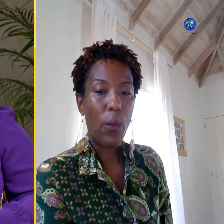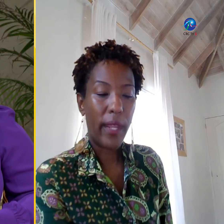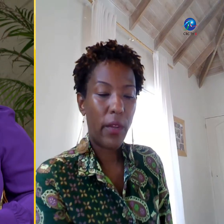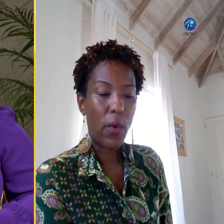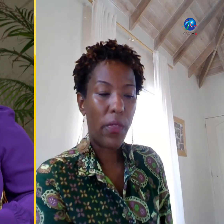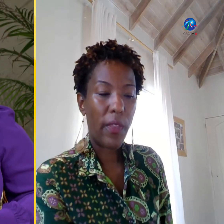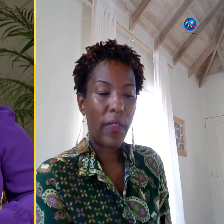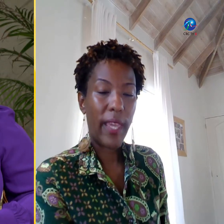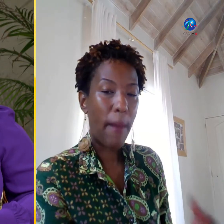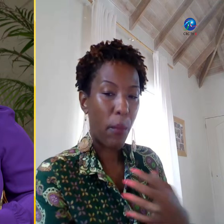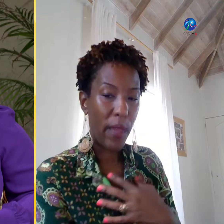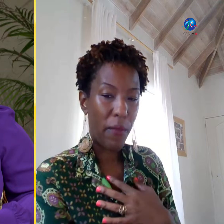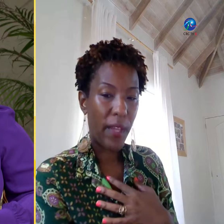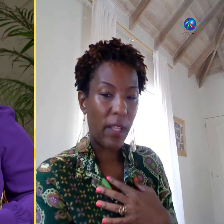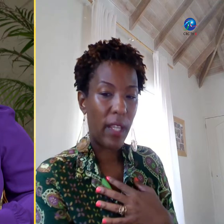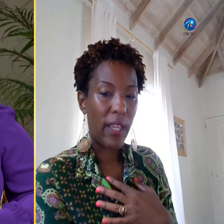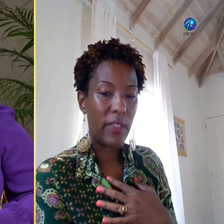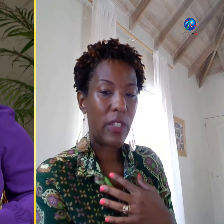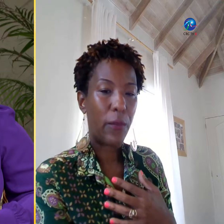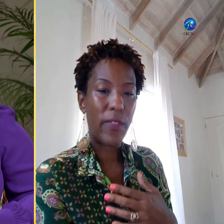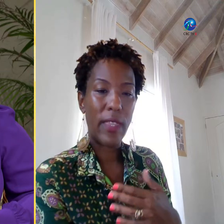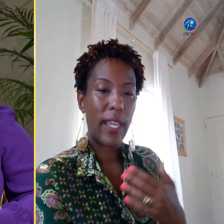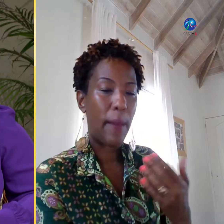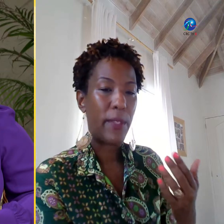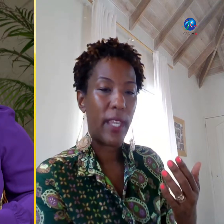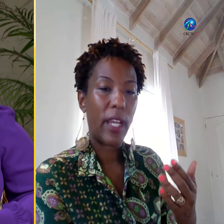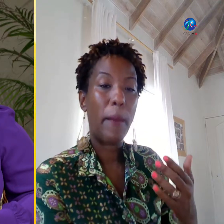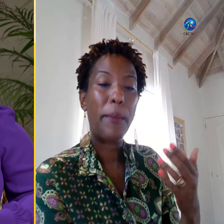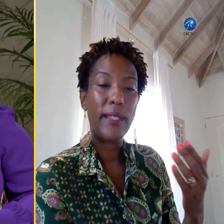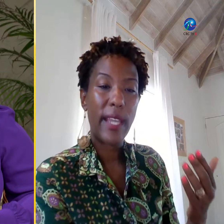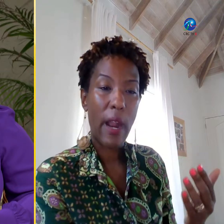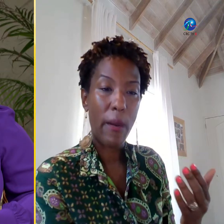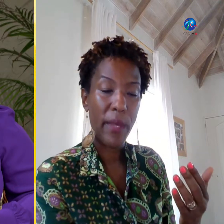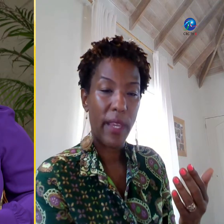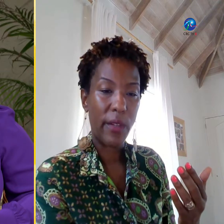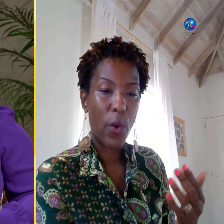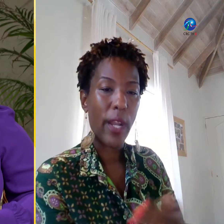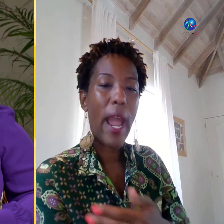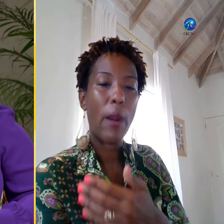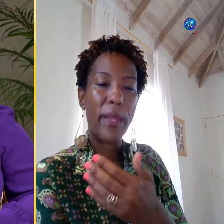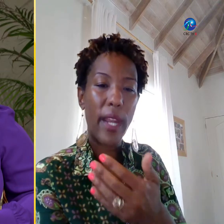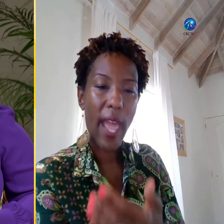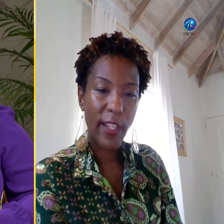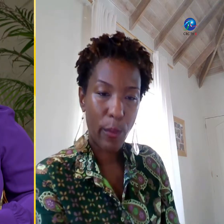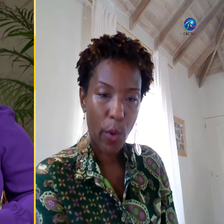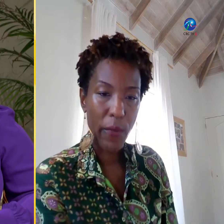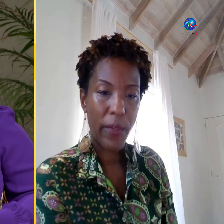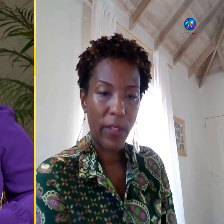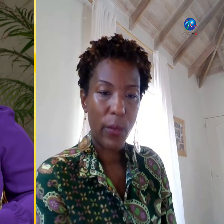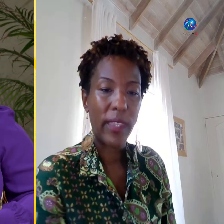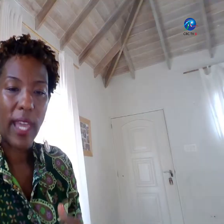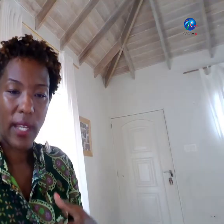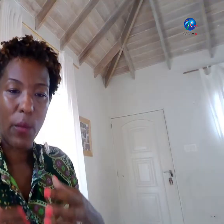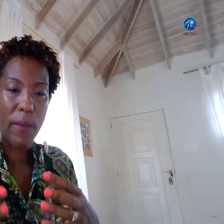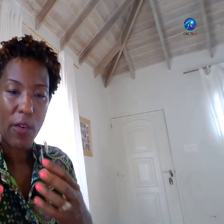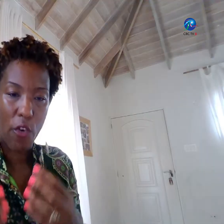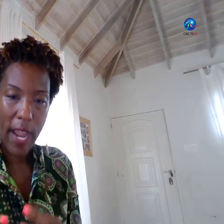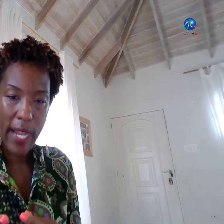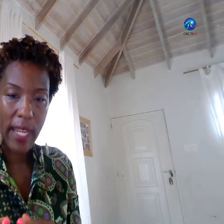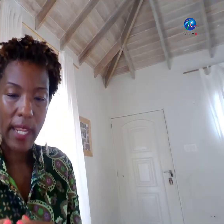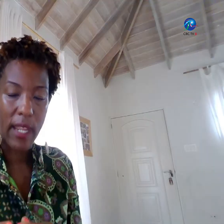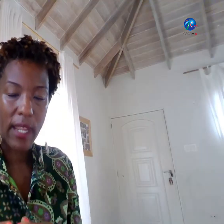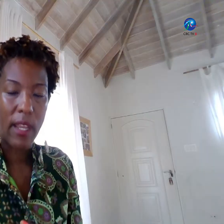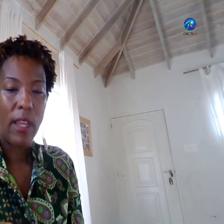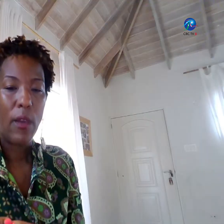collaboratively. We know that the gap we fill is different than the gap, say, a Compete Caribbean or a Caribbean export fills, with getting